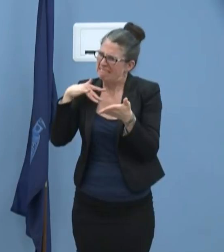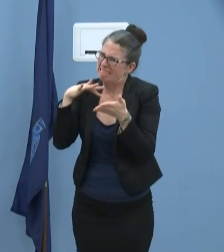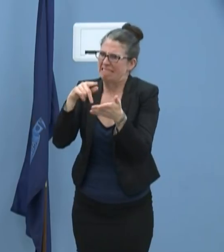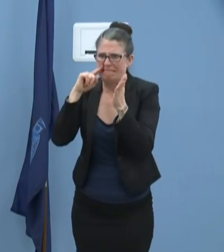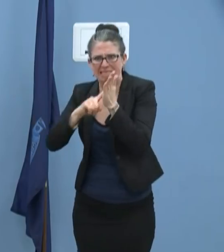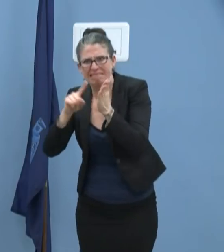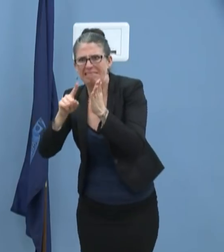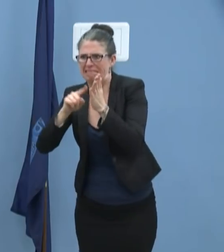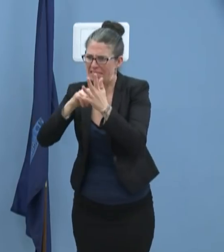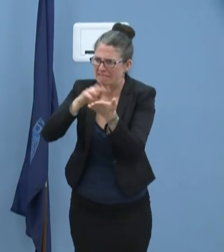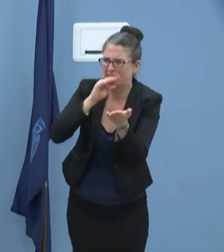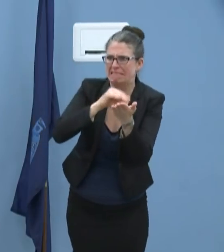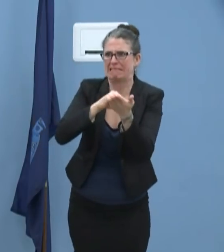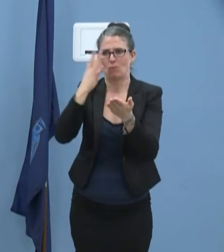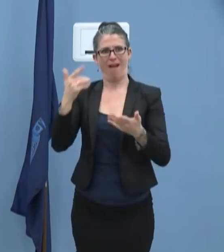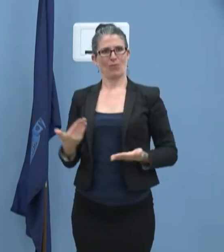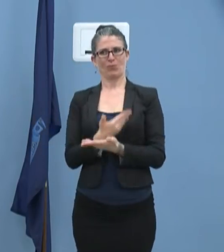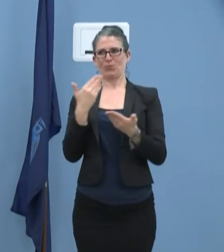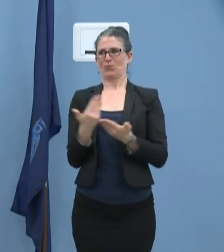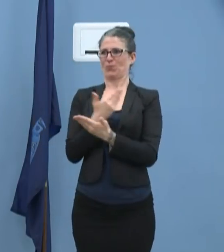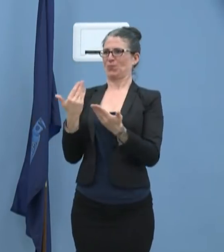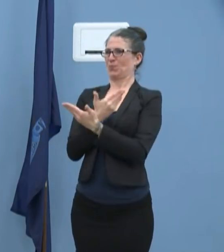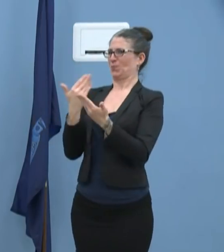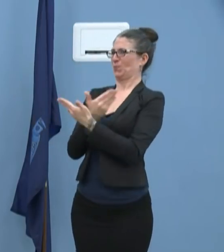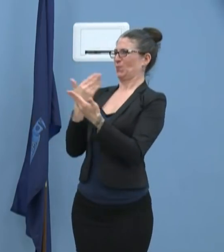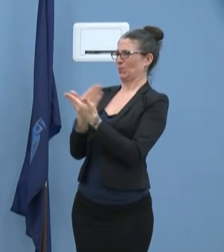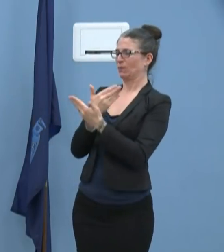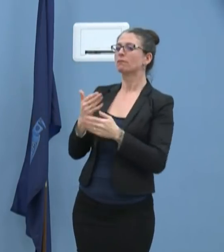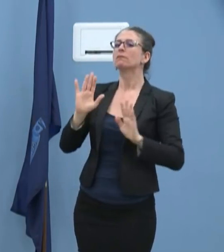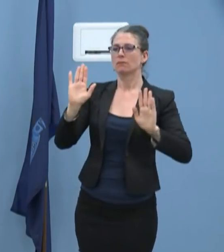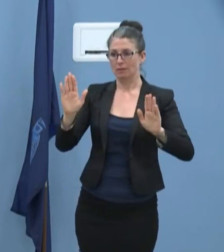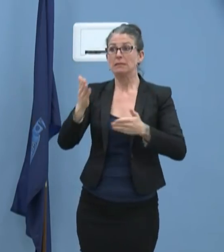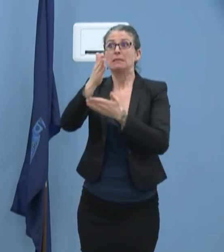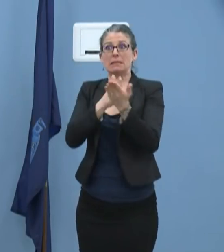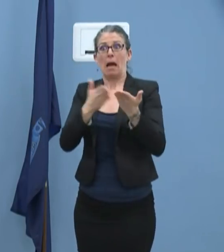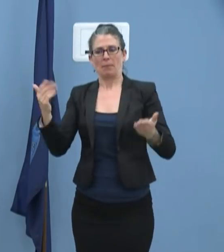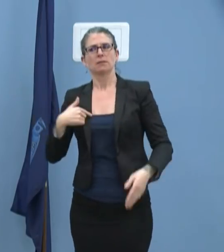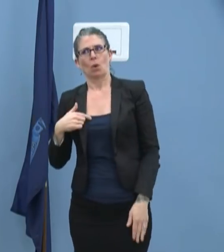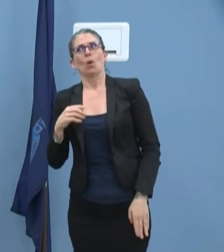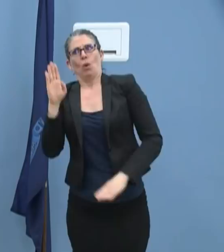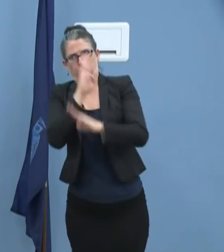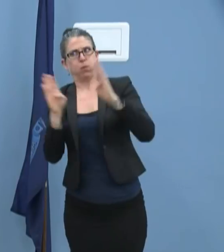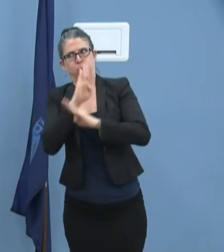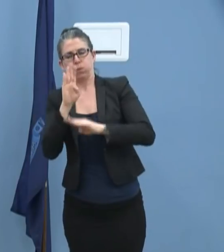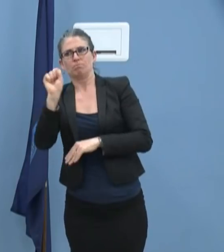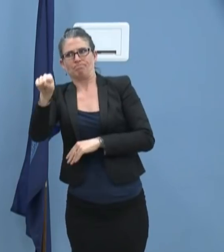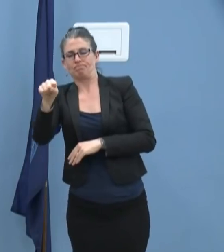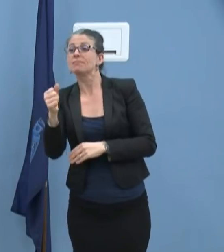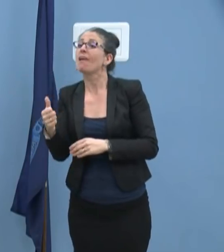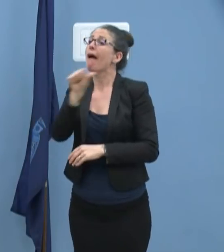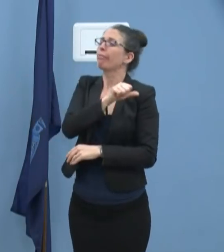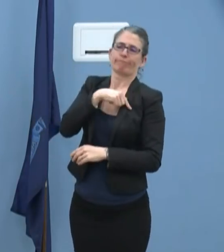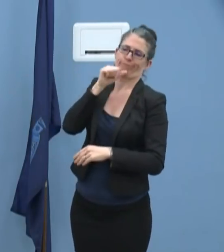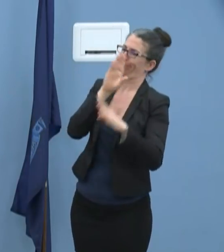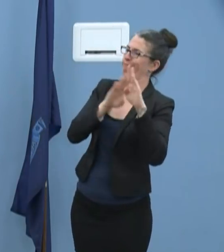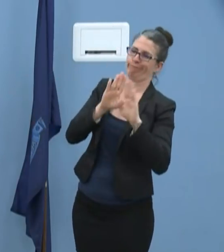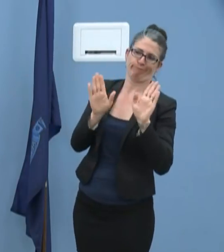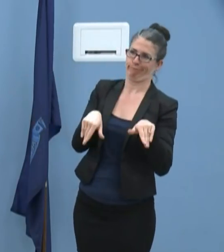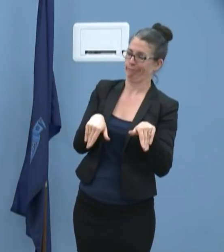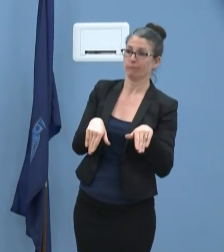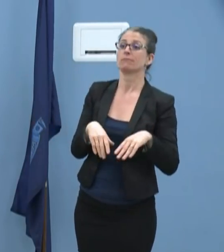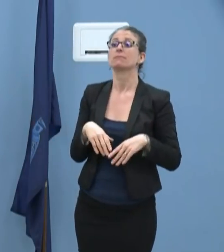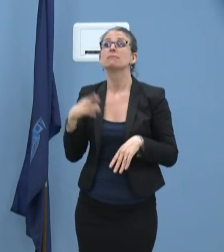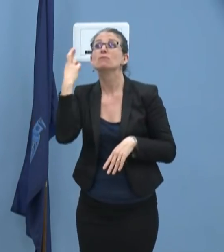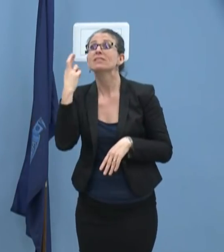The reason is that it's heightened. The first is that what we've seen recently is, even in some